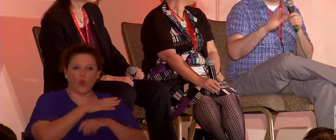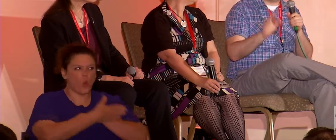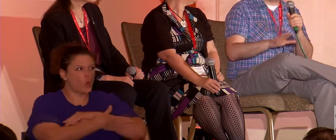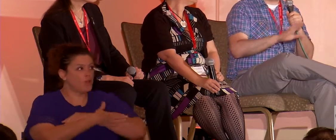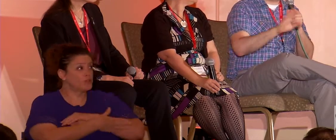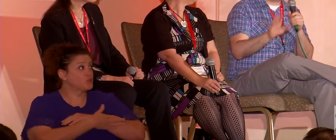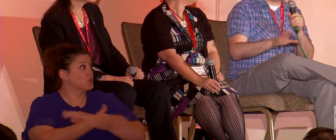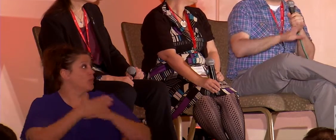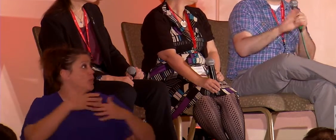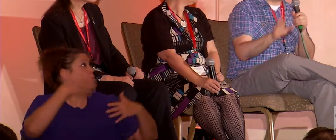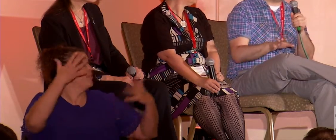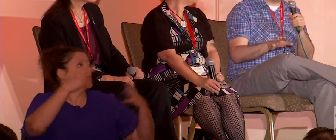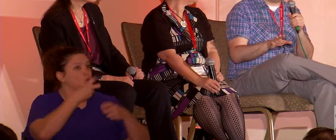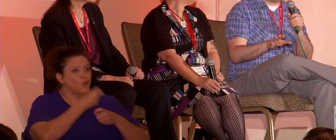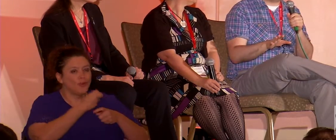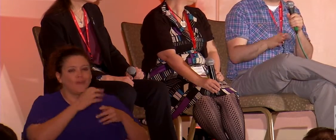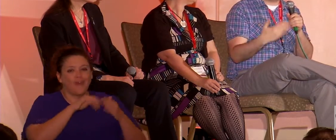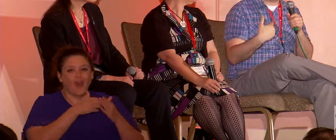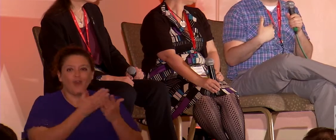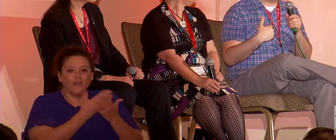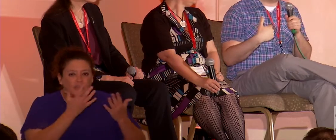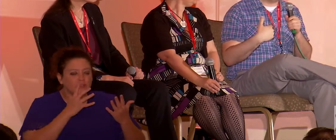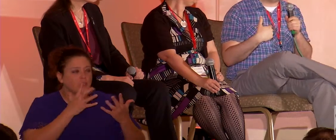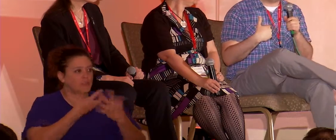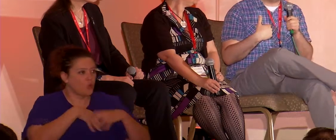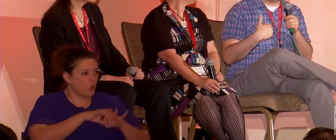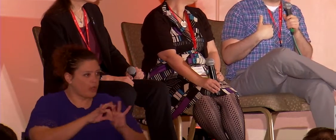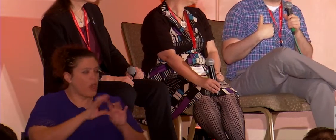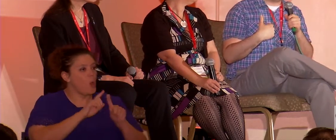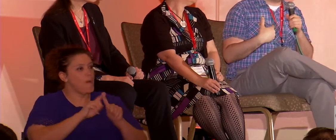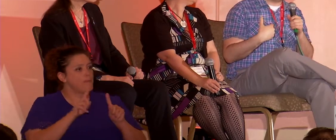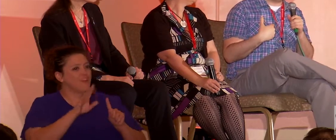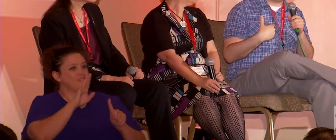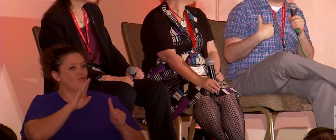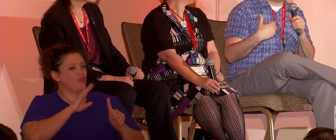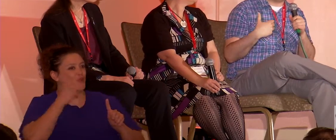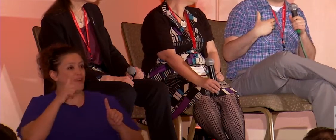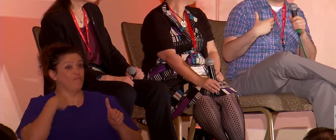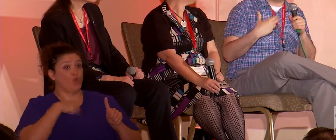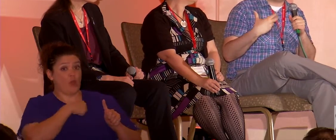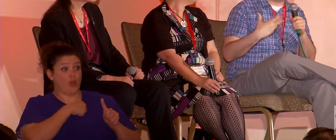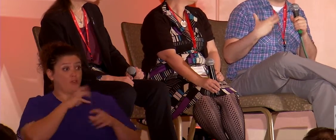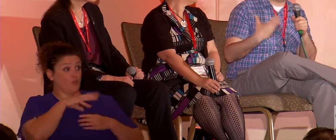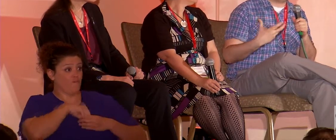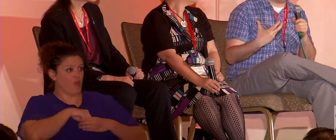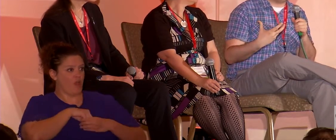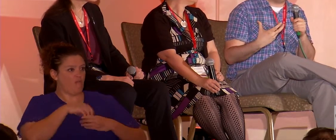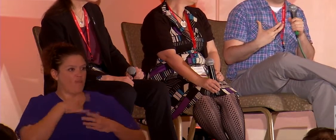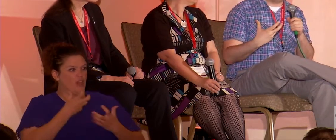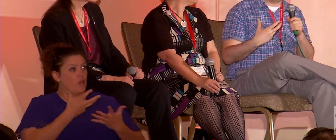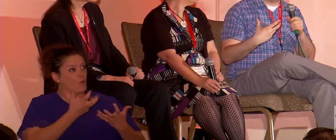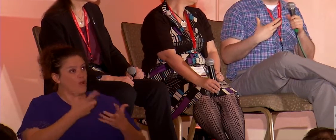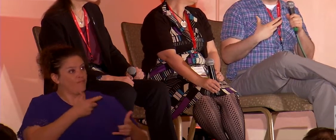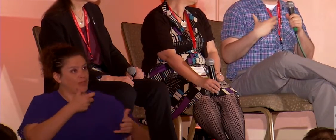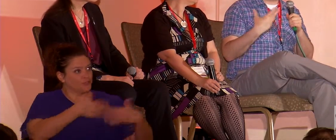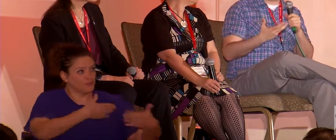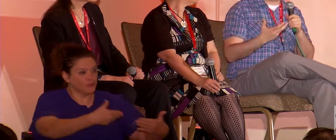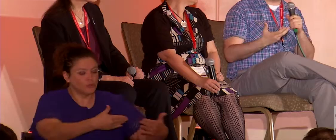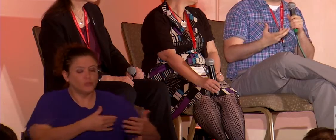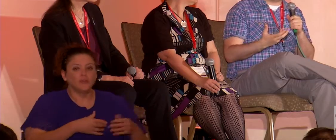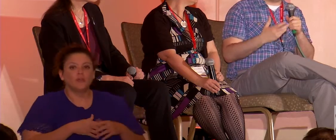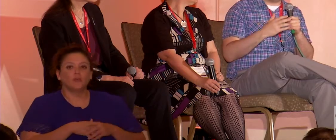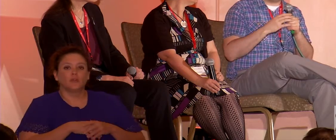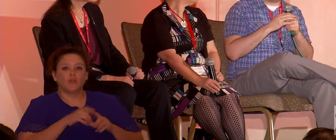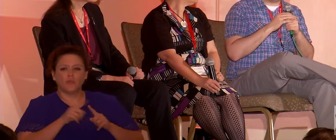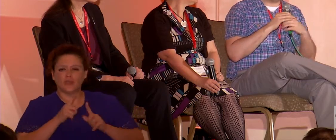2 years. Like, these things have all worked out, but it's been really frustrating for those of us in the movement who don't feel like that pace was good enough. I sometimes get the